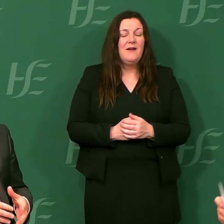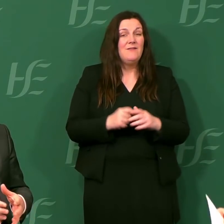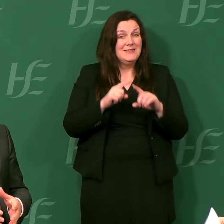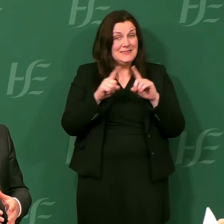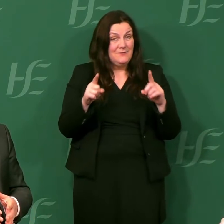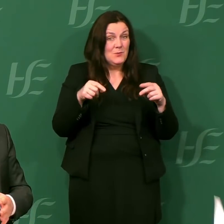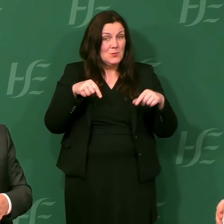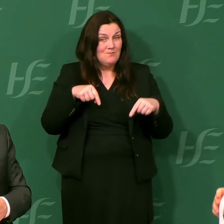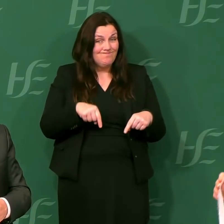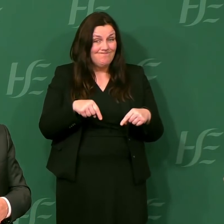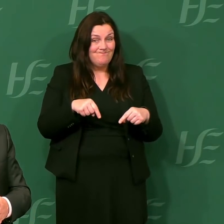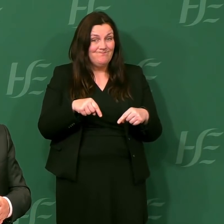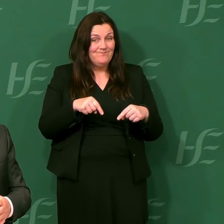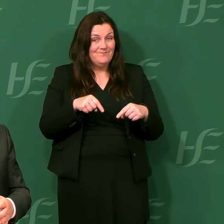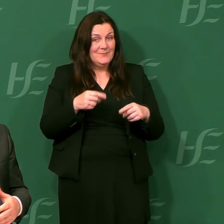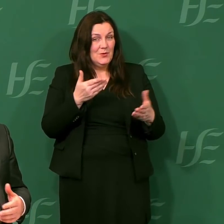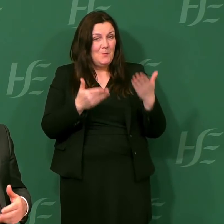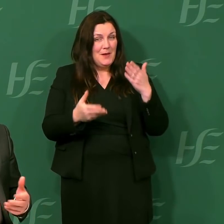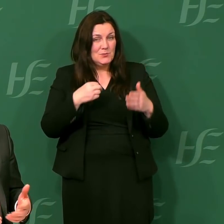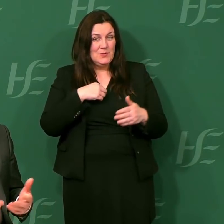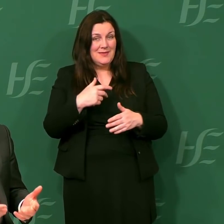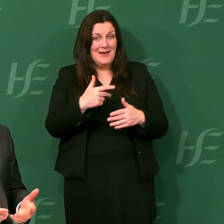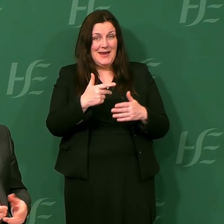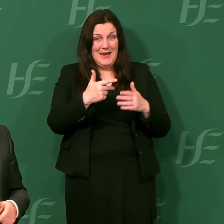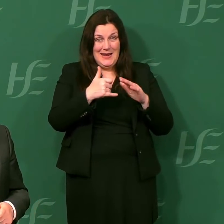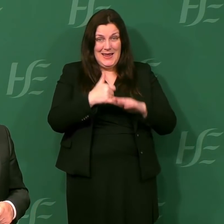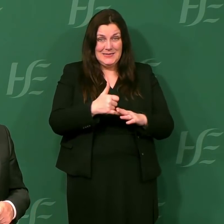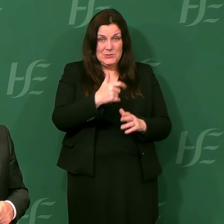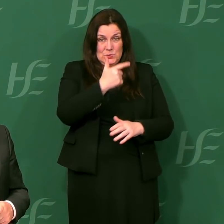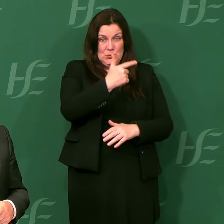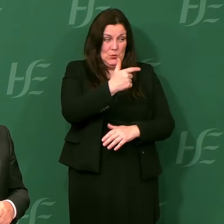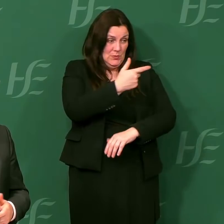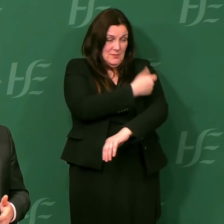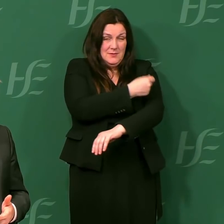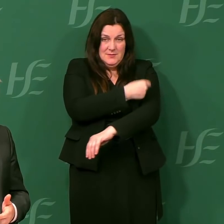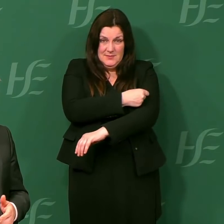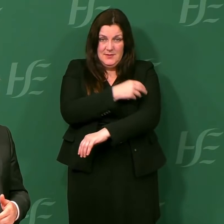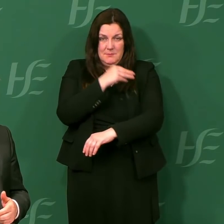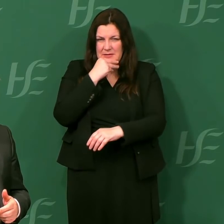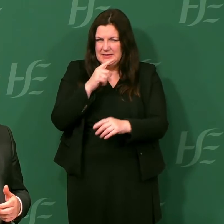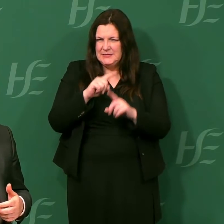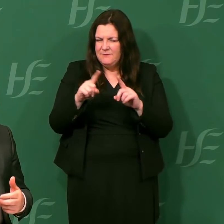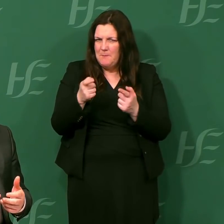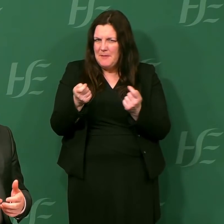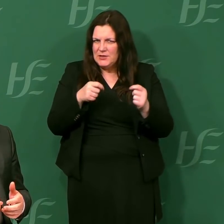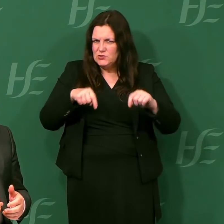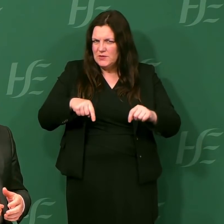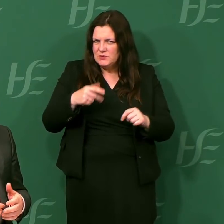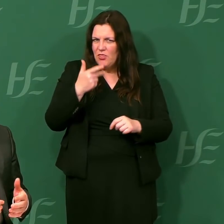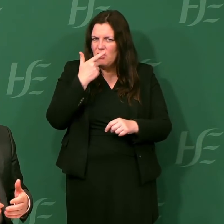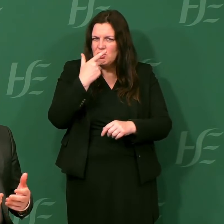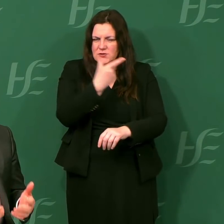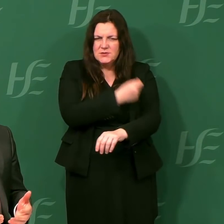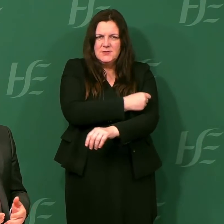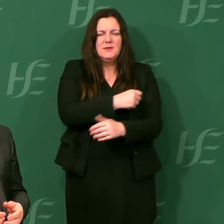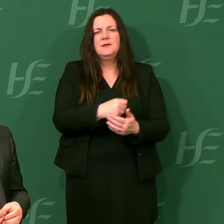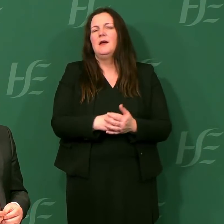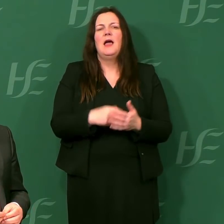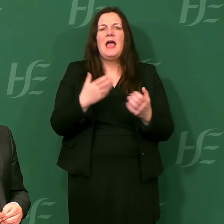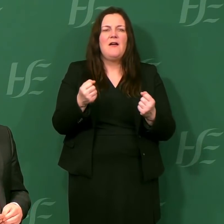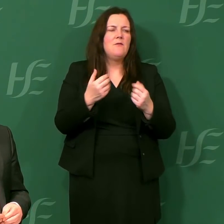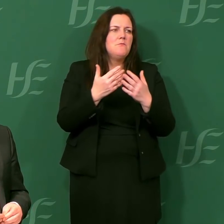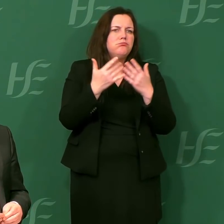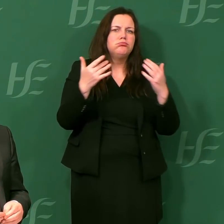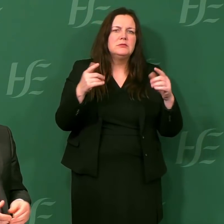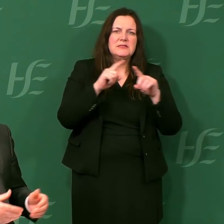managing it this phase versus the last phase. So versus the first 2 doses. So for example, we have multiple channels now